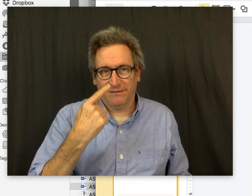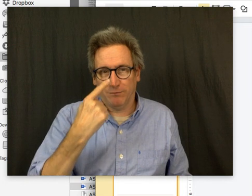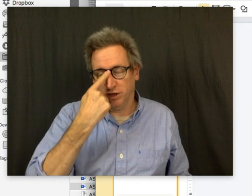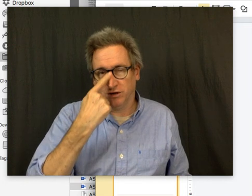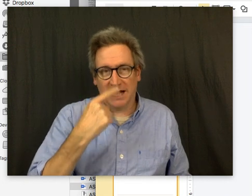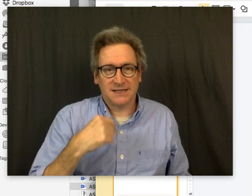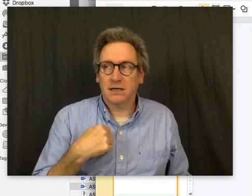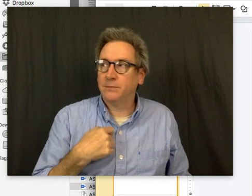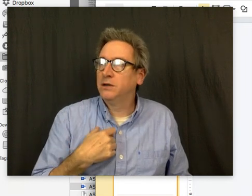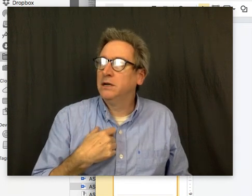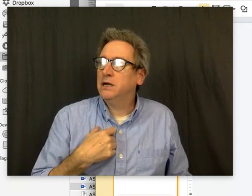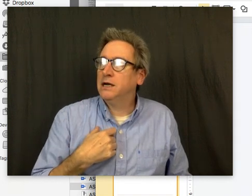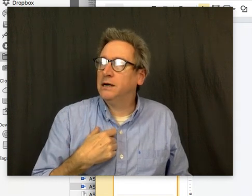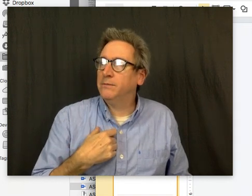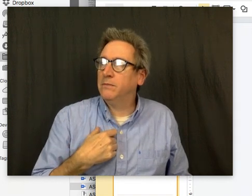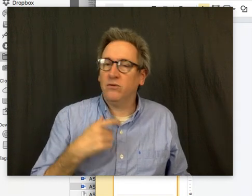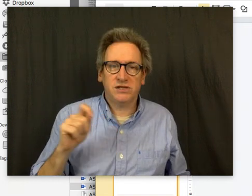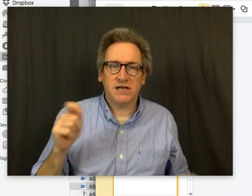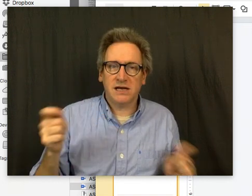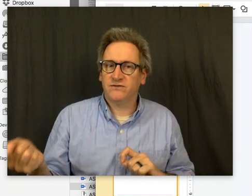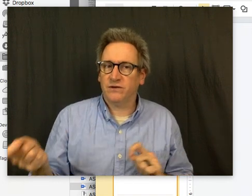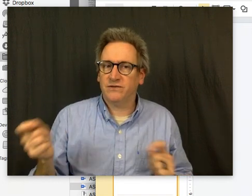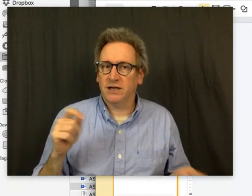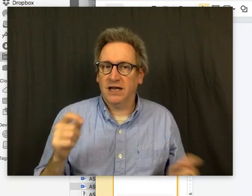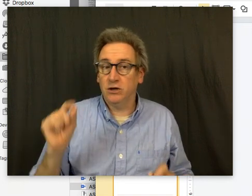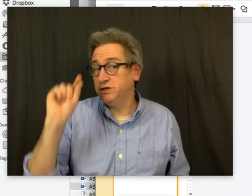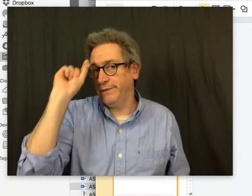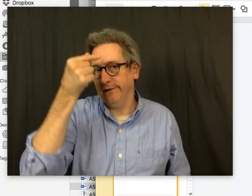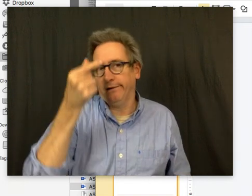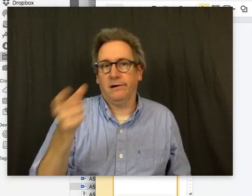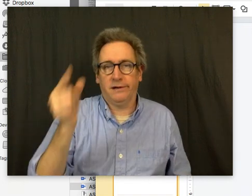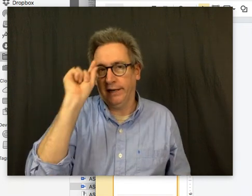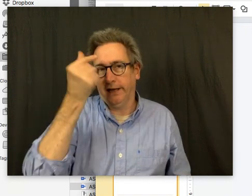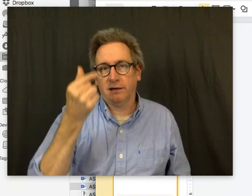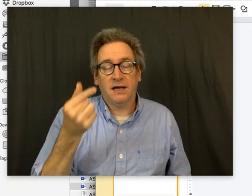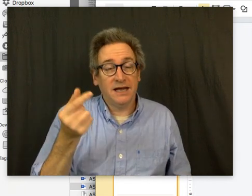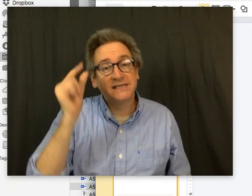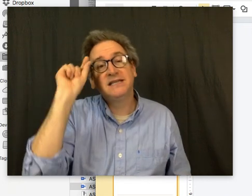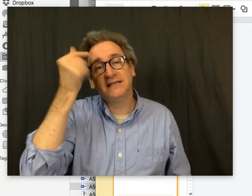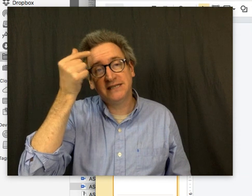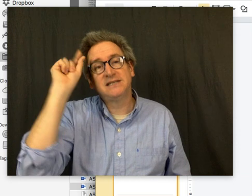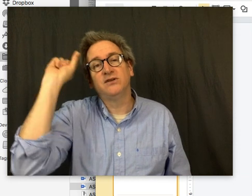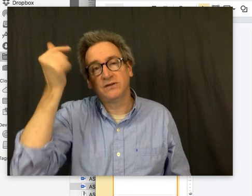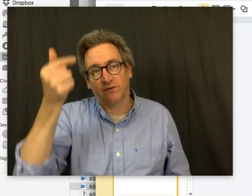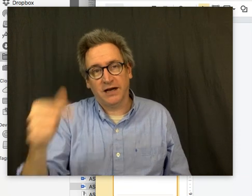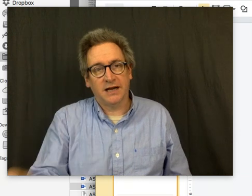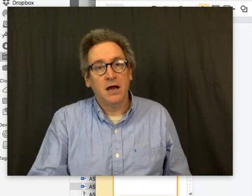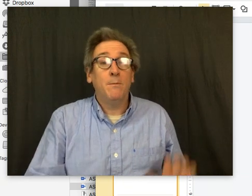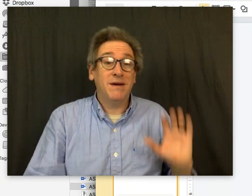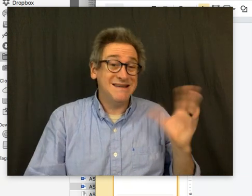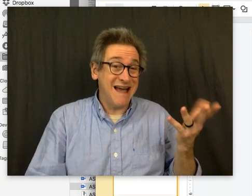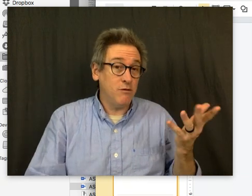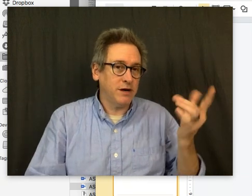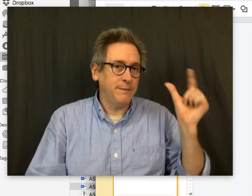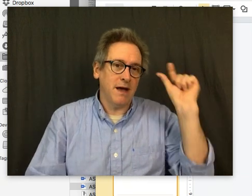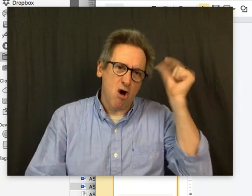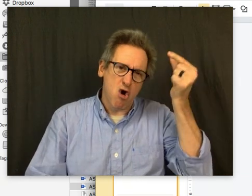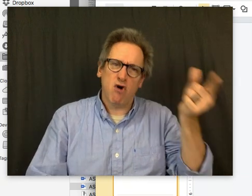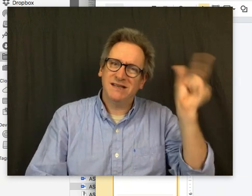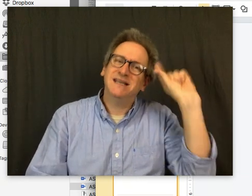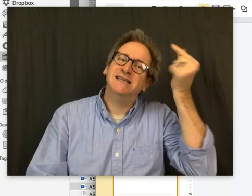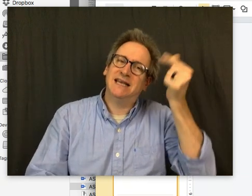pushing your glasses up. Those signs have drifted. It used to be, oh, idiot. this is still used for idiot, but now there can be